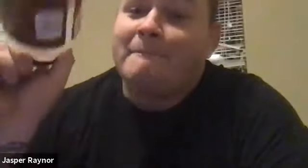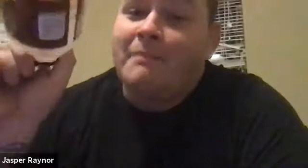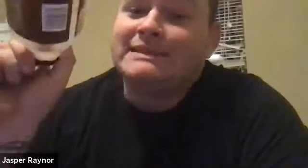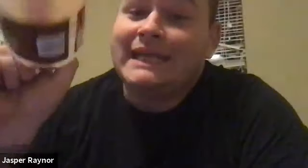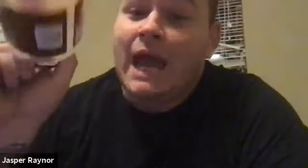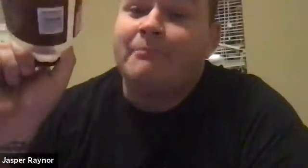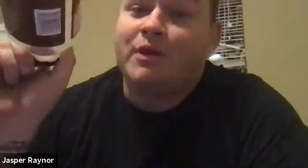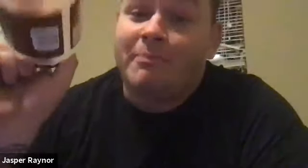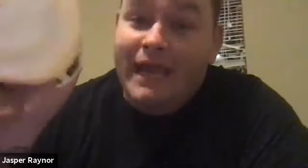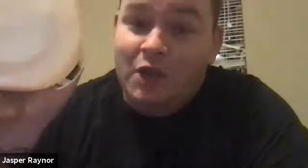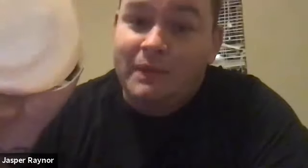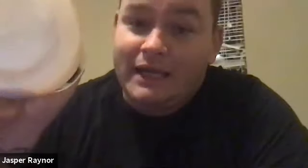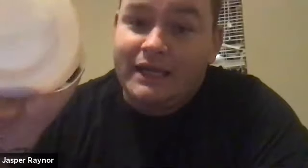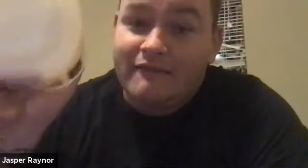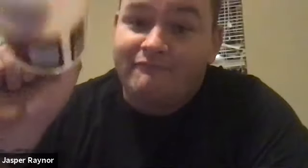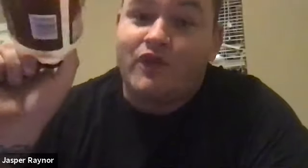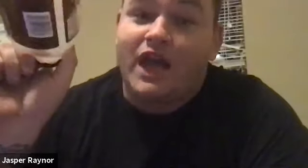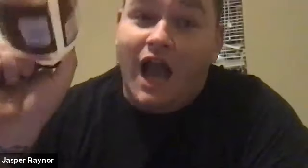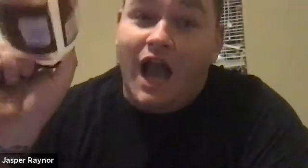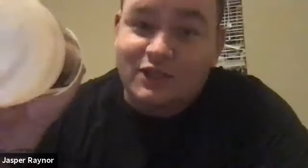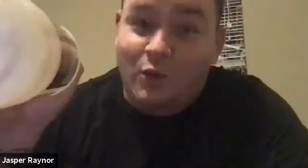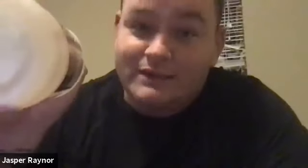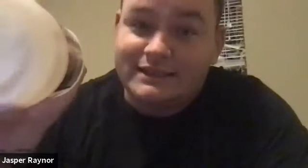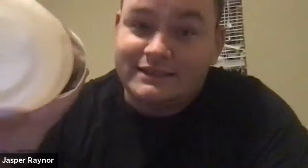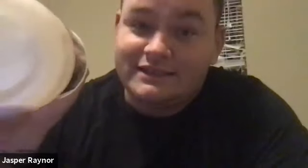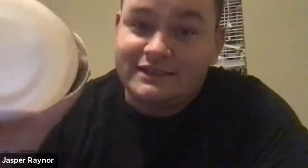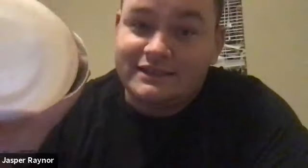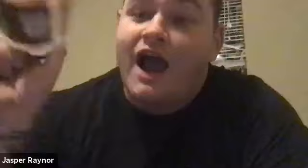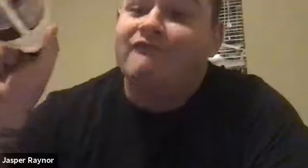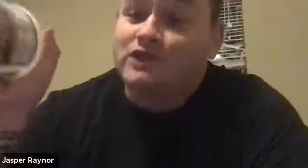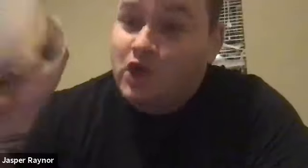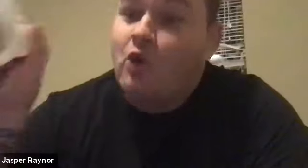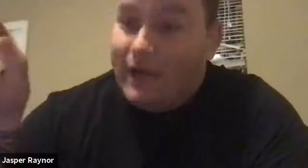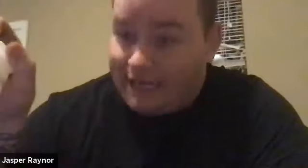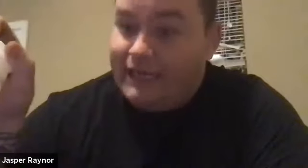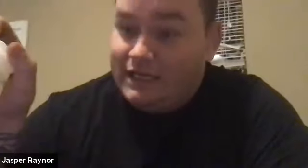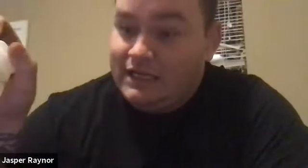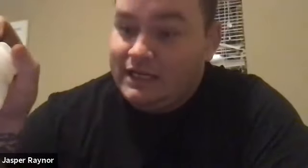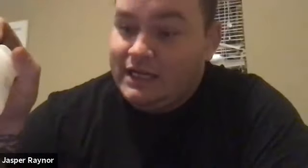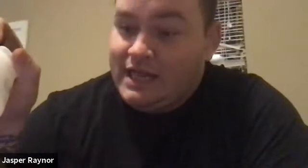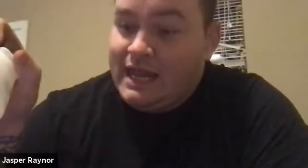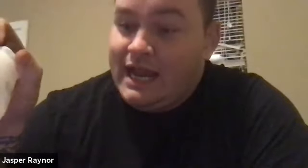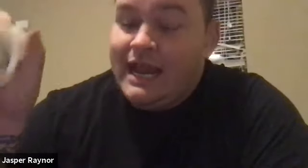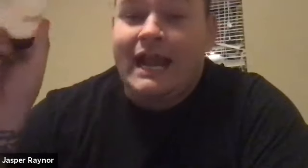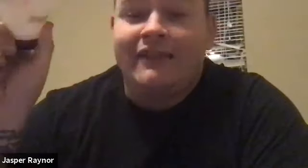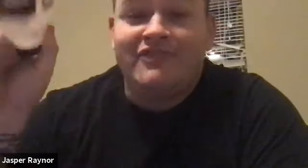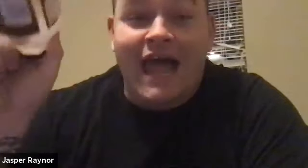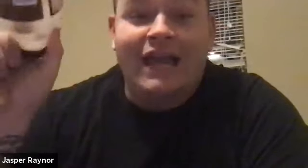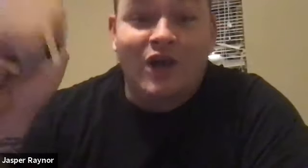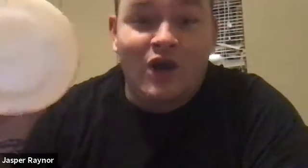Mama did not prepare me for the consequences of doing it. That